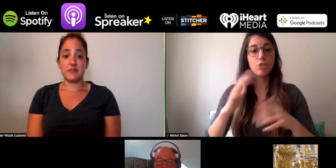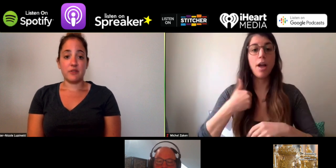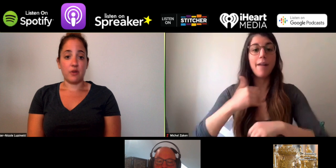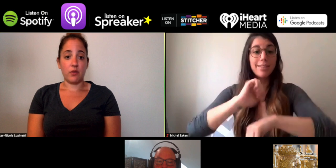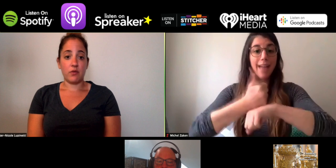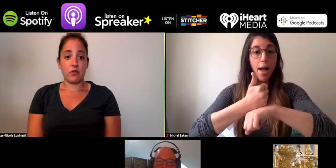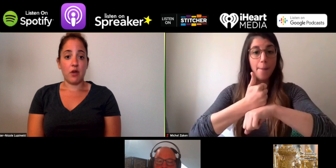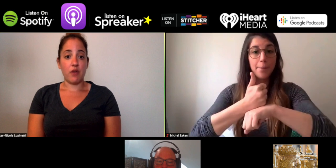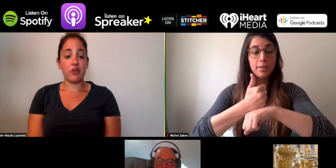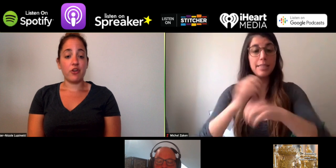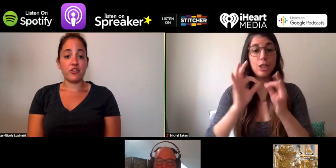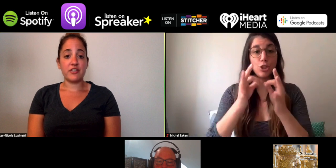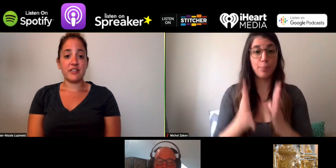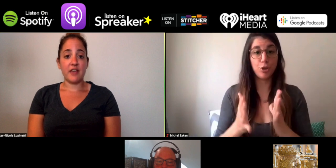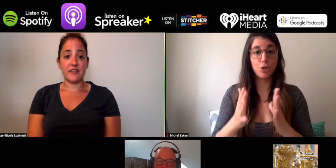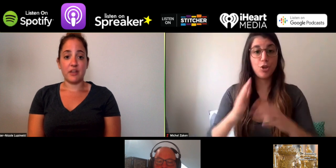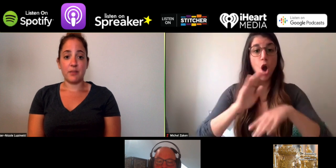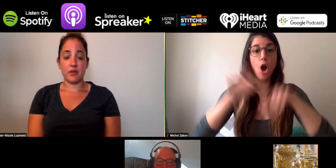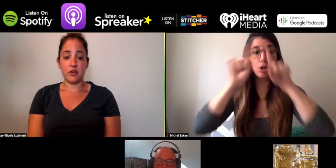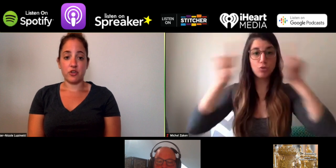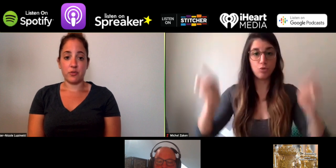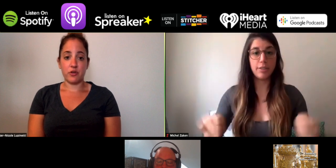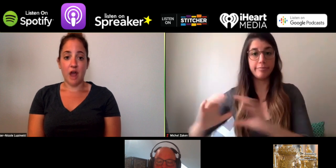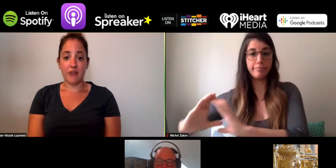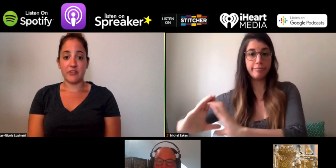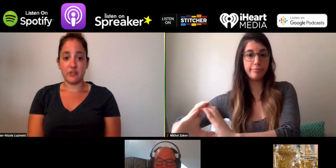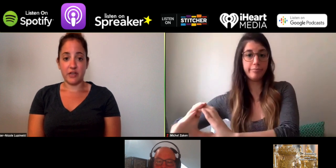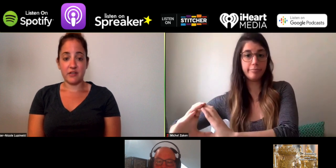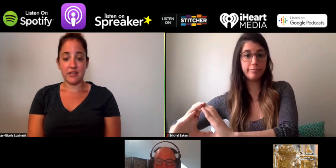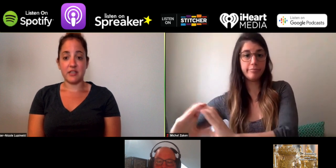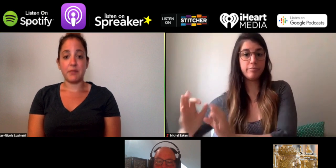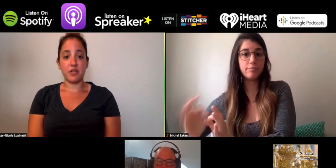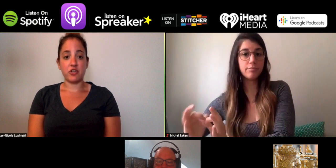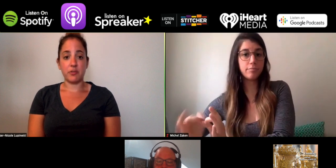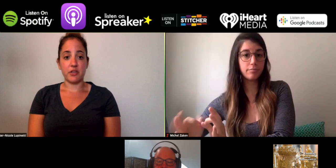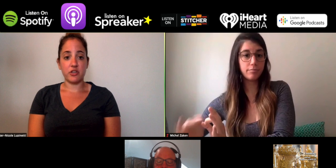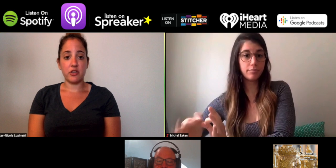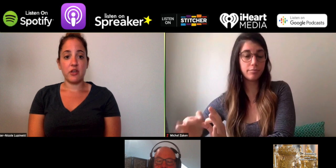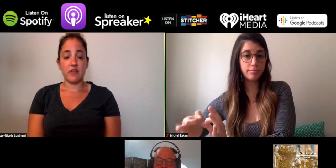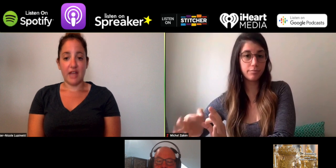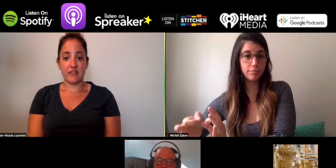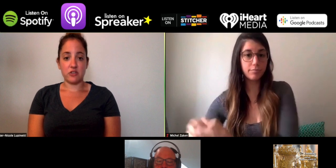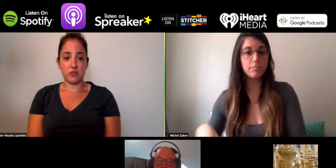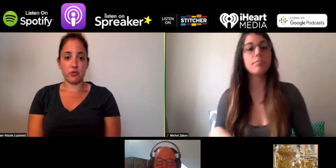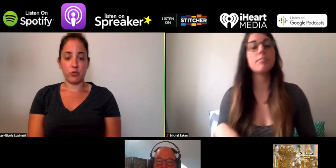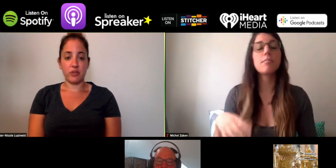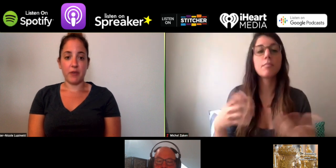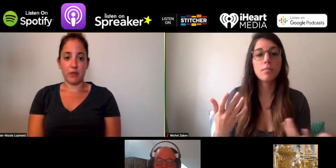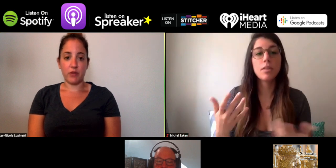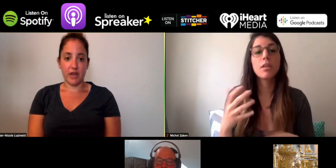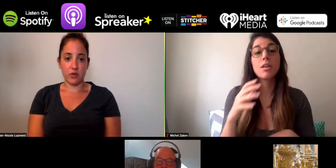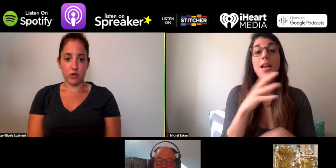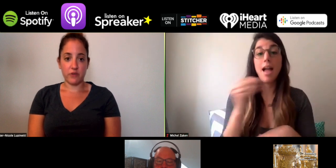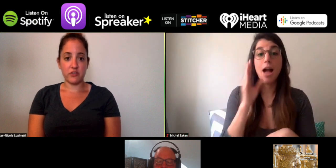Sometimes, you know, other countries have set up an interpreter on the screen that's like picture in picture that has an interpreter normally at the